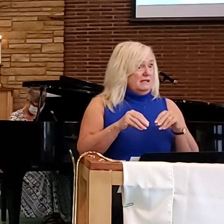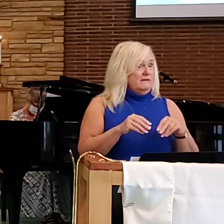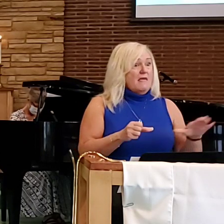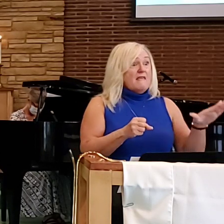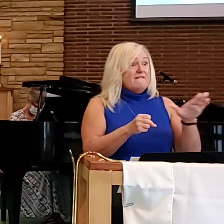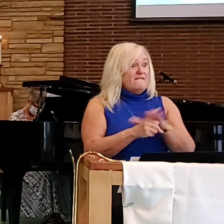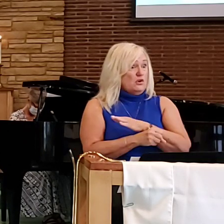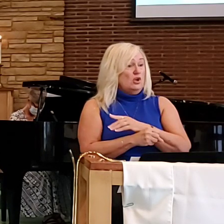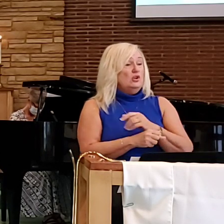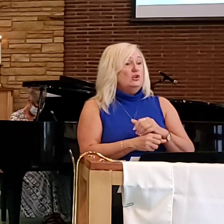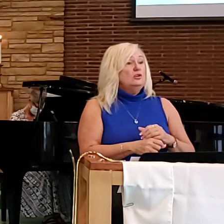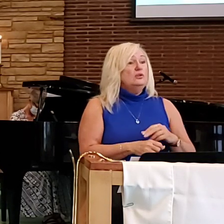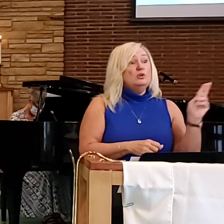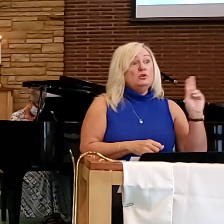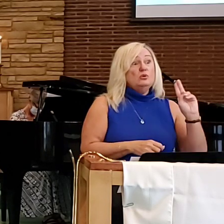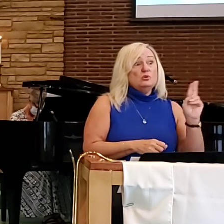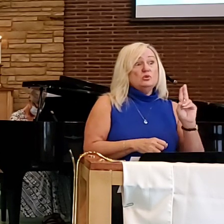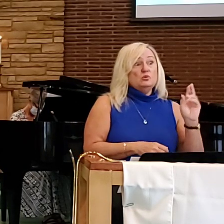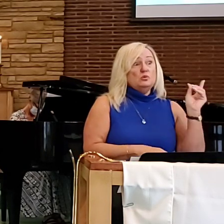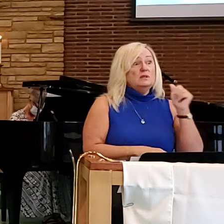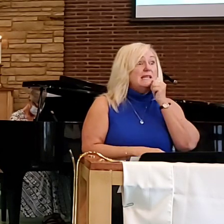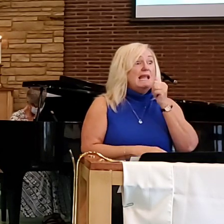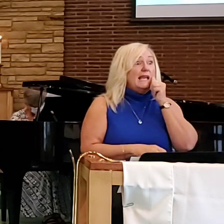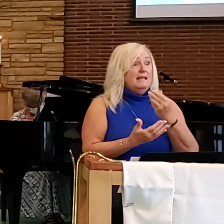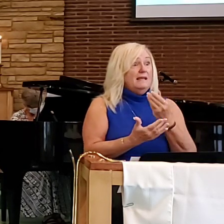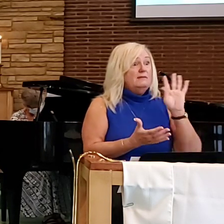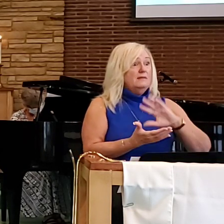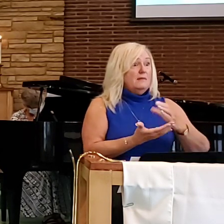full usual daily pay.